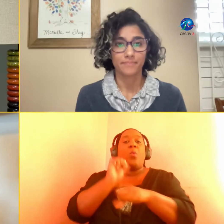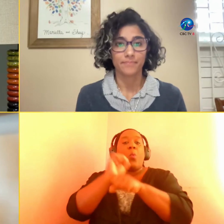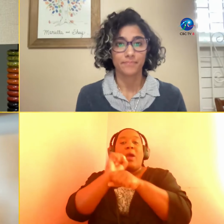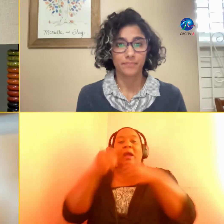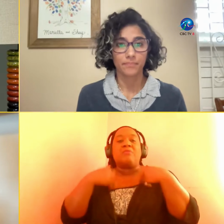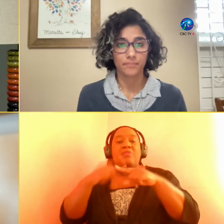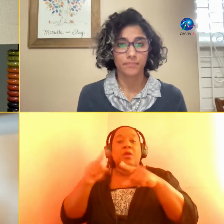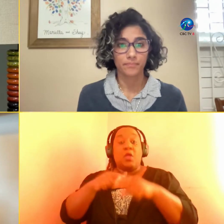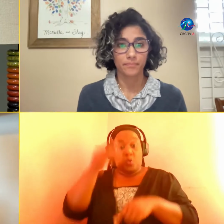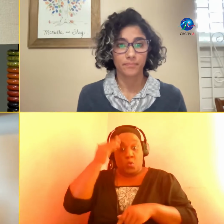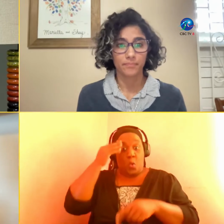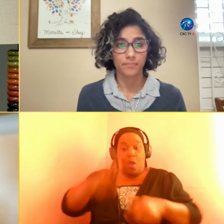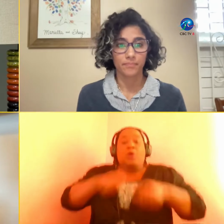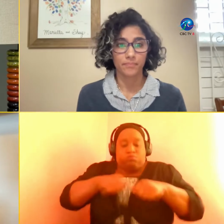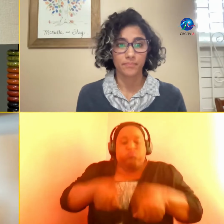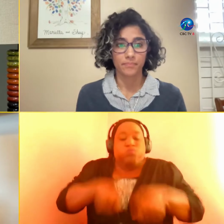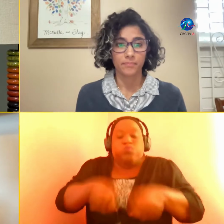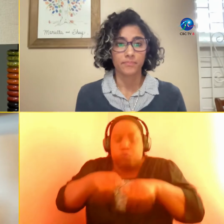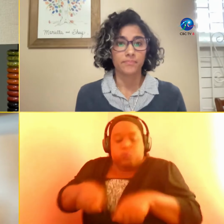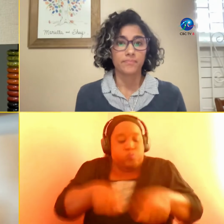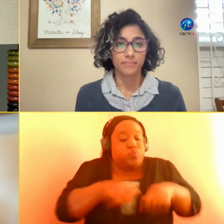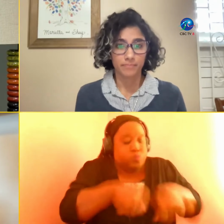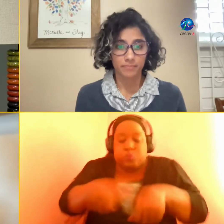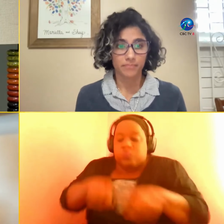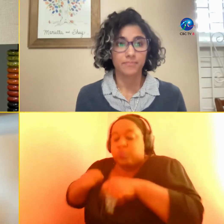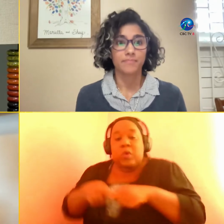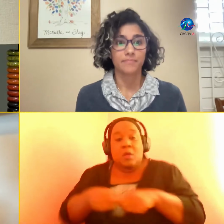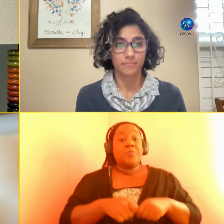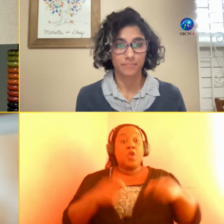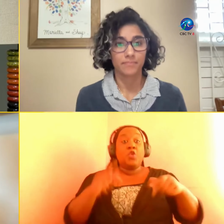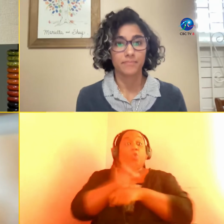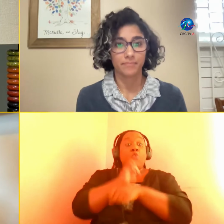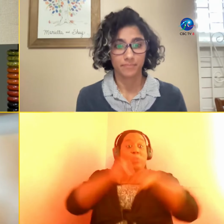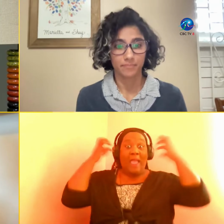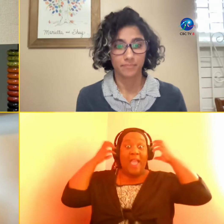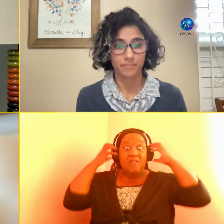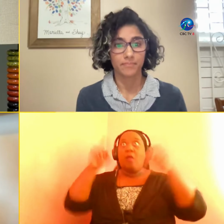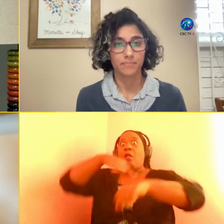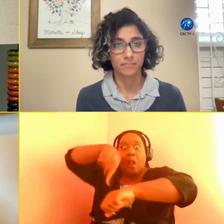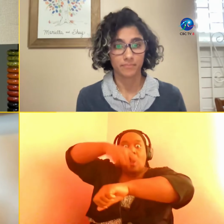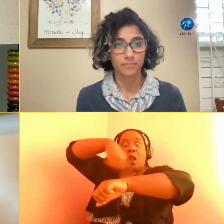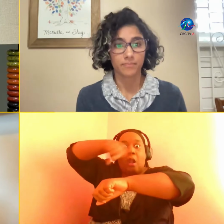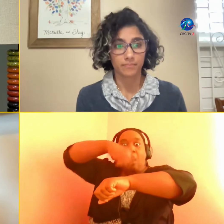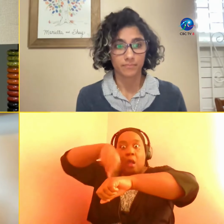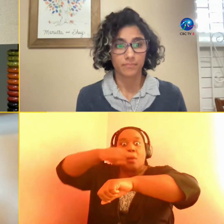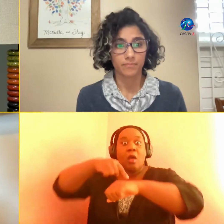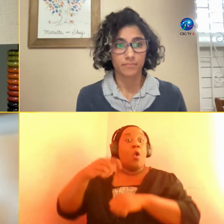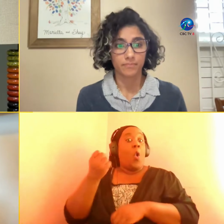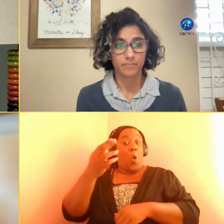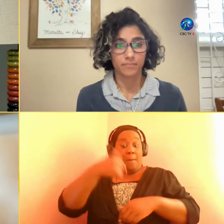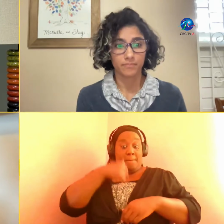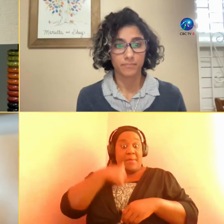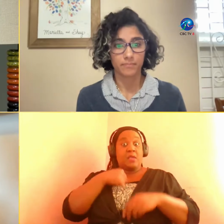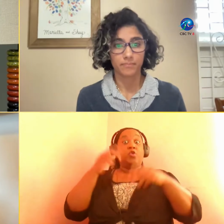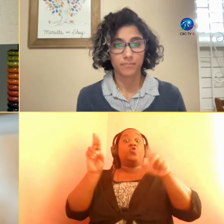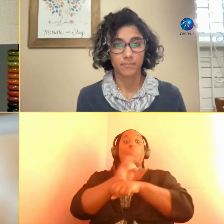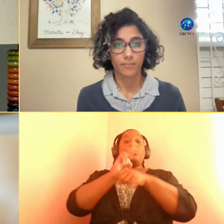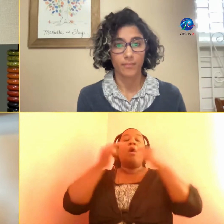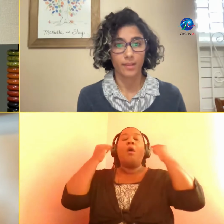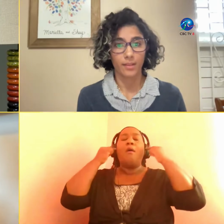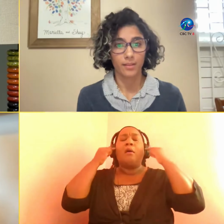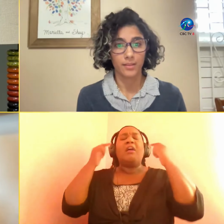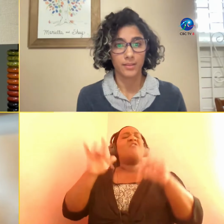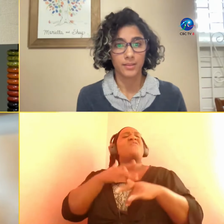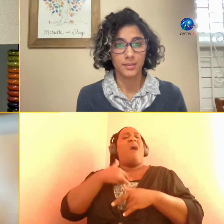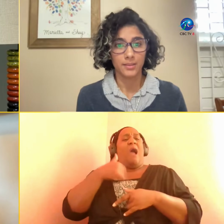the business that I'm in. And we're wearing headphones for hours. Sometimes, you know, you, you take it for granted that you're safe. And you're saying